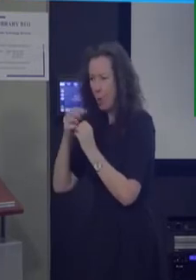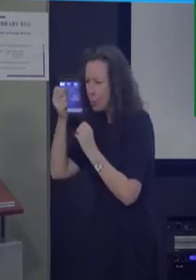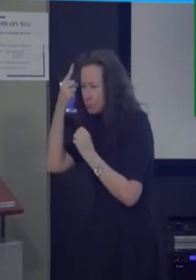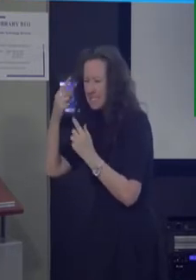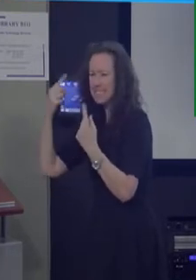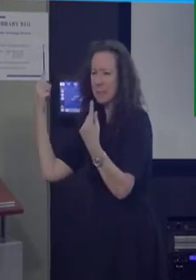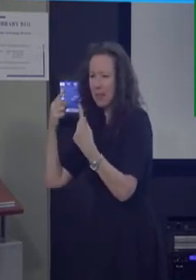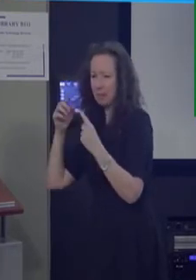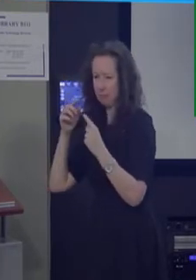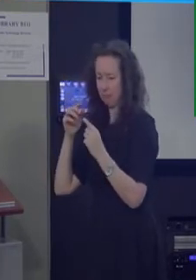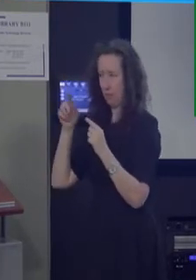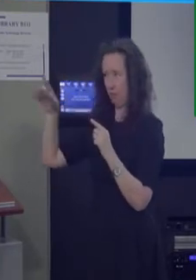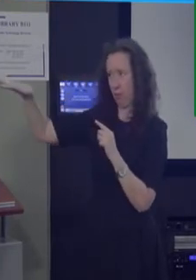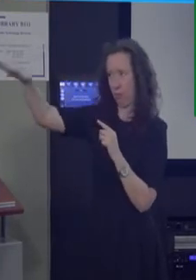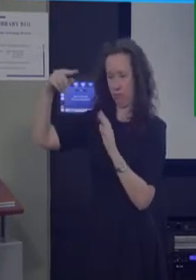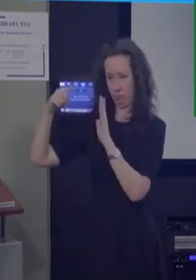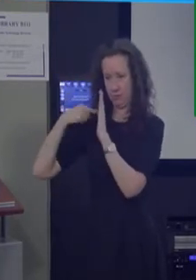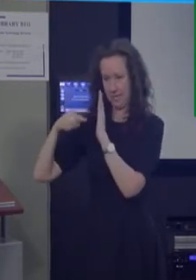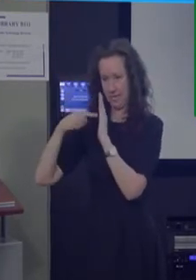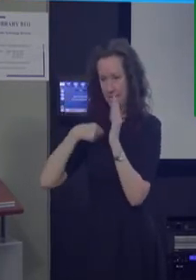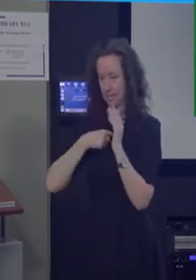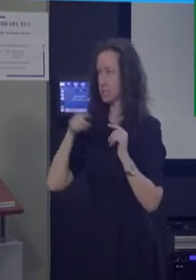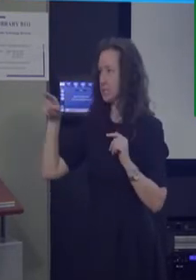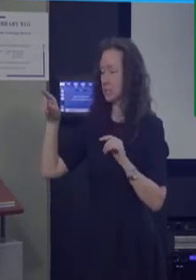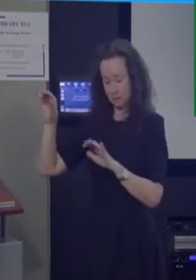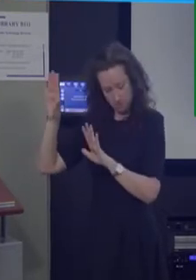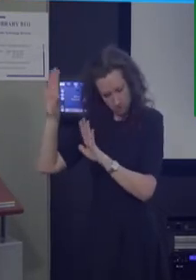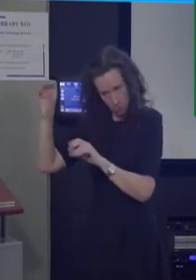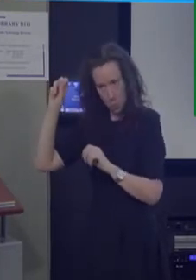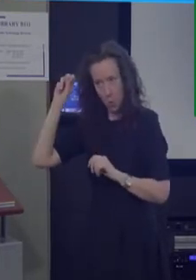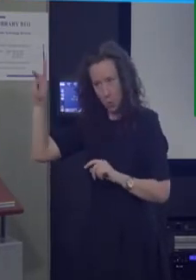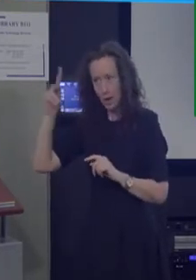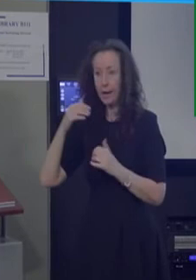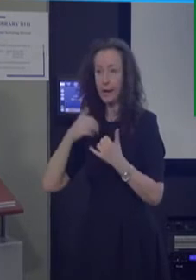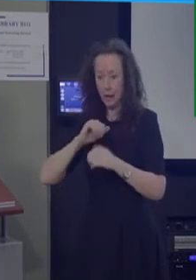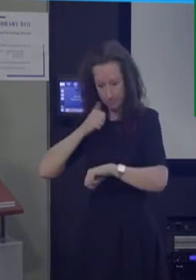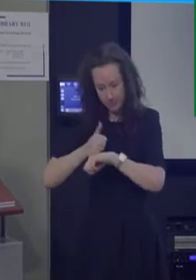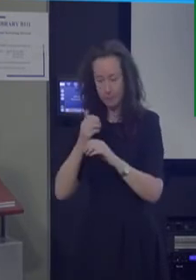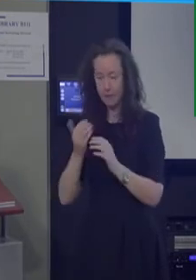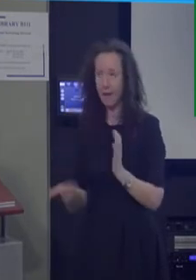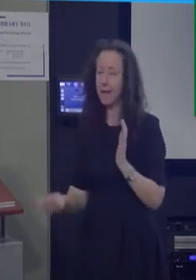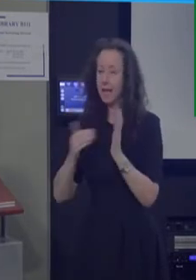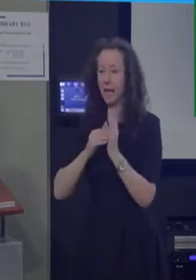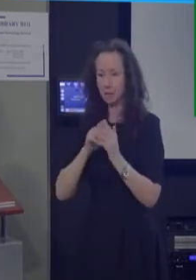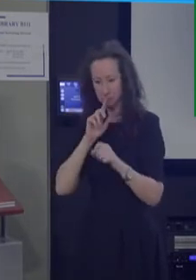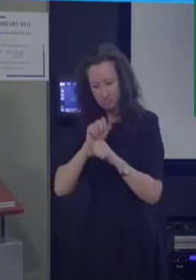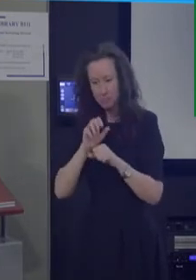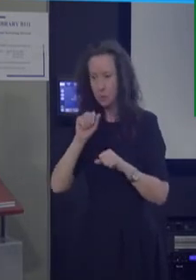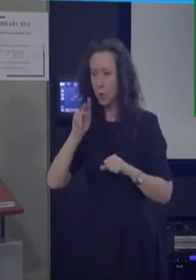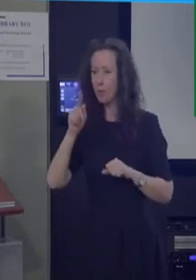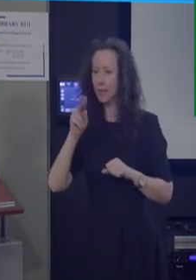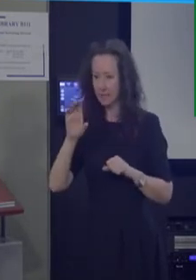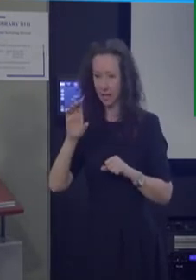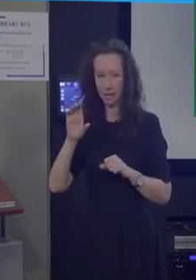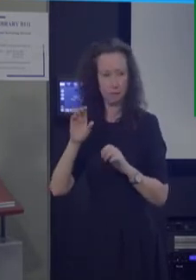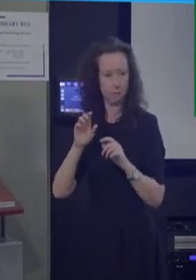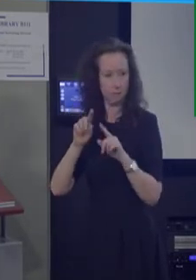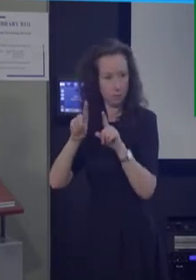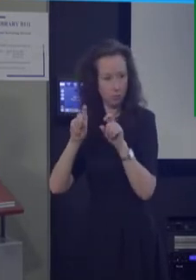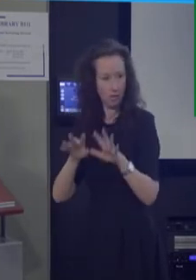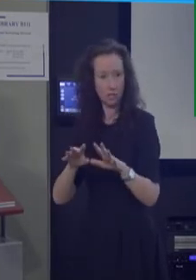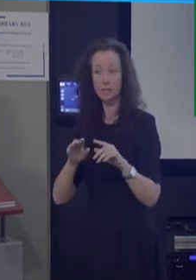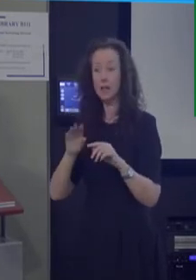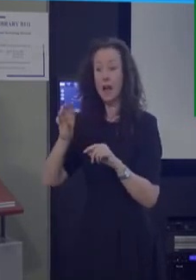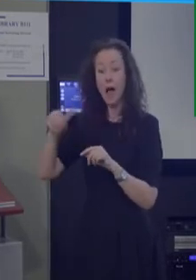got. And we decided we would create a more authentic assessment. We asked children to judge science fair posters that other children had